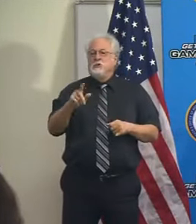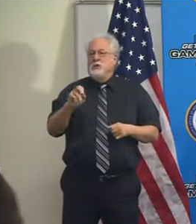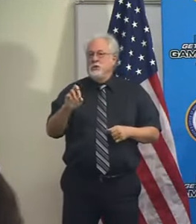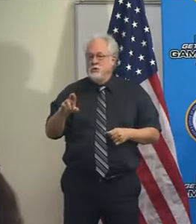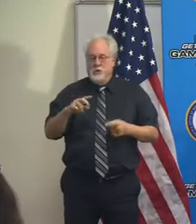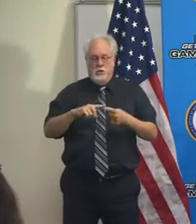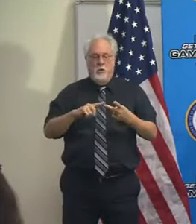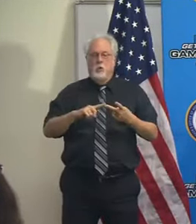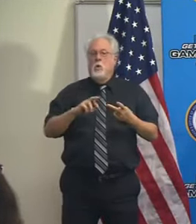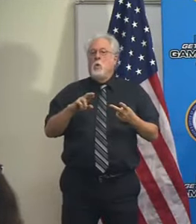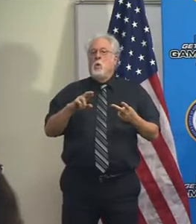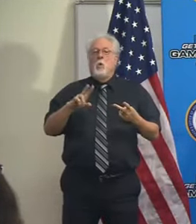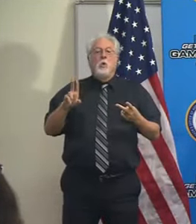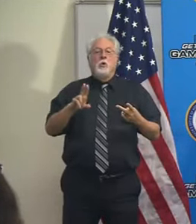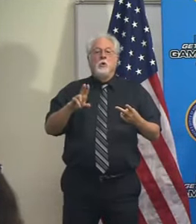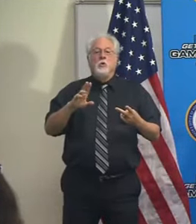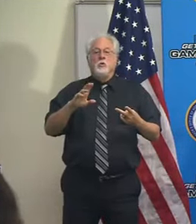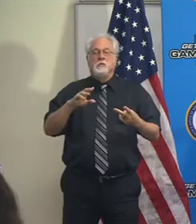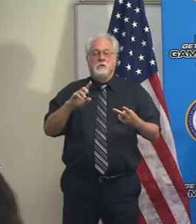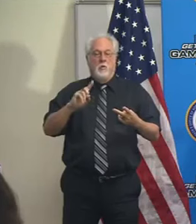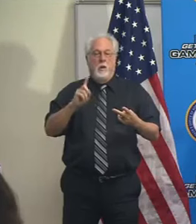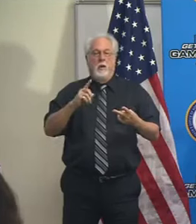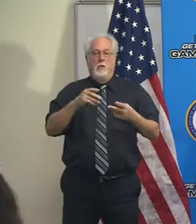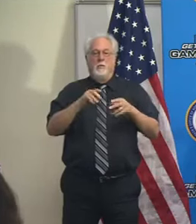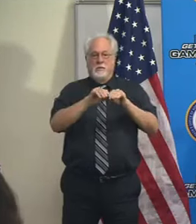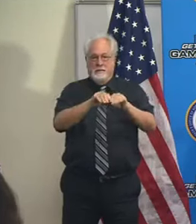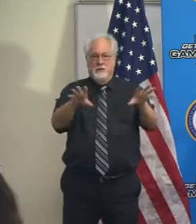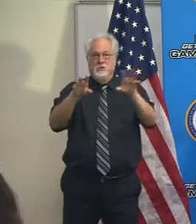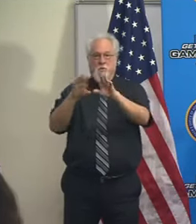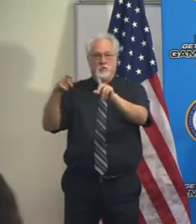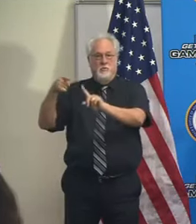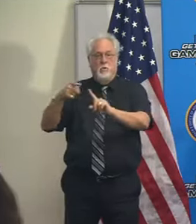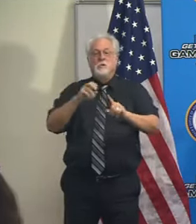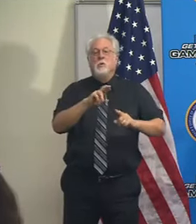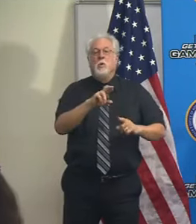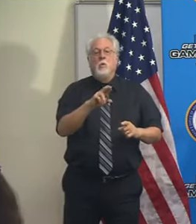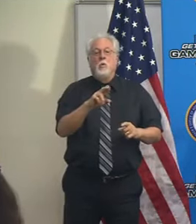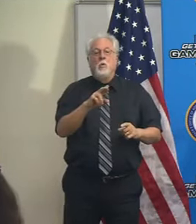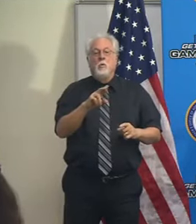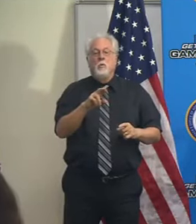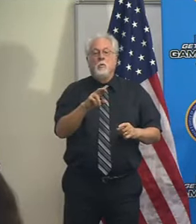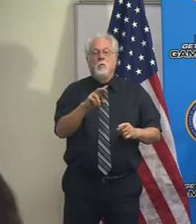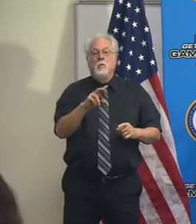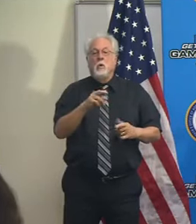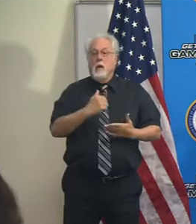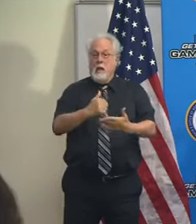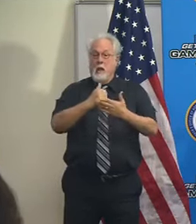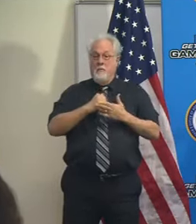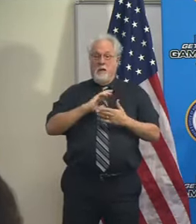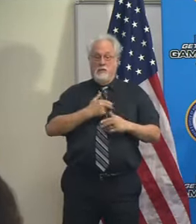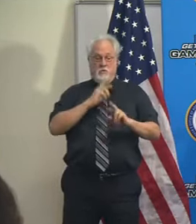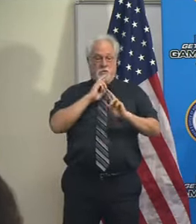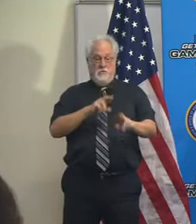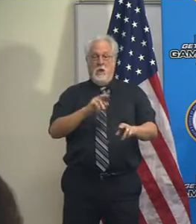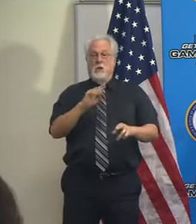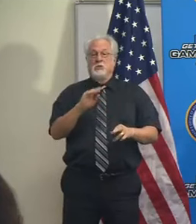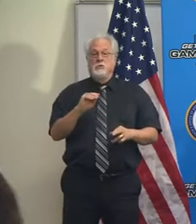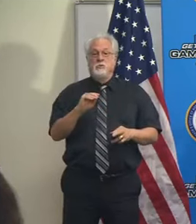or we might want to use them at our points of distribution, or otherwise in helping us to respond